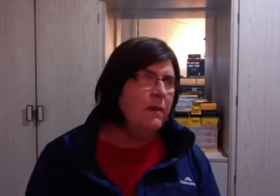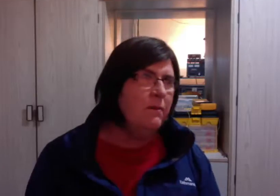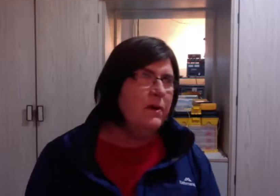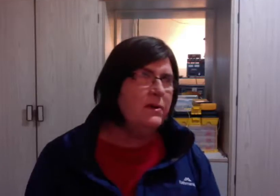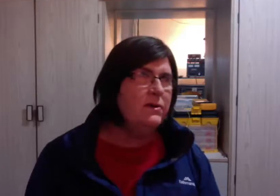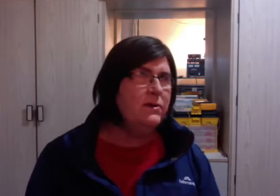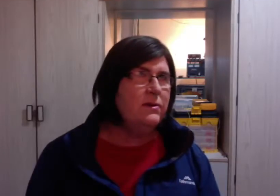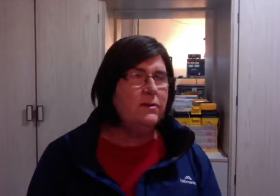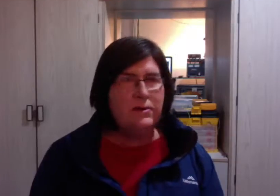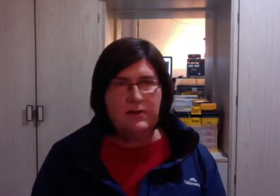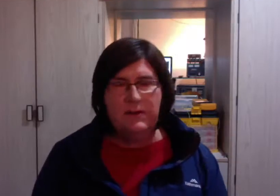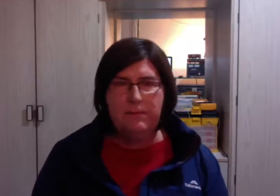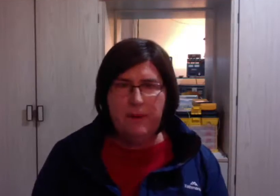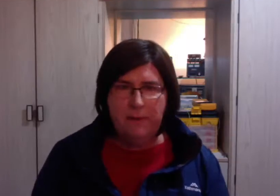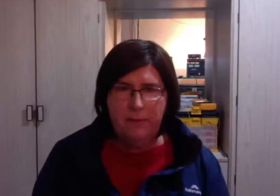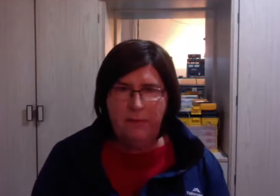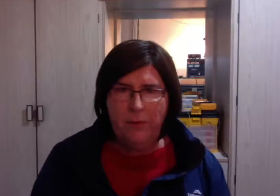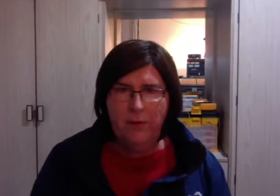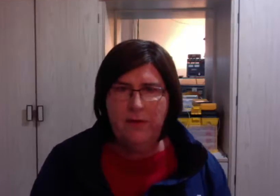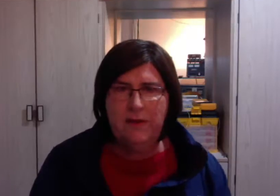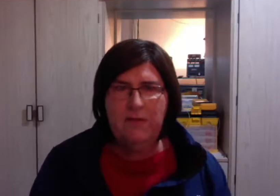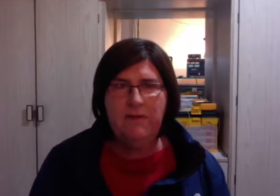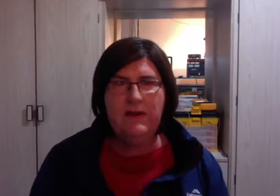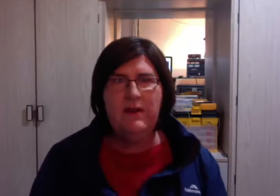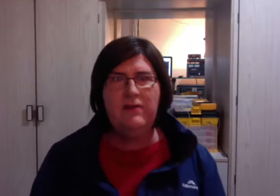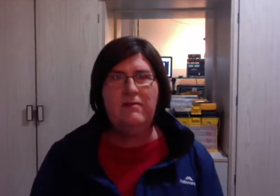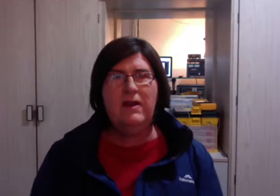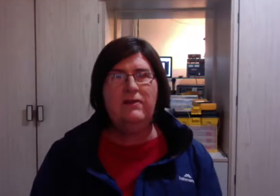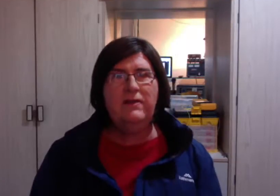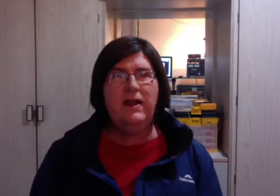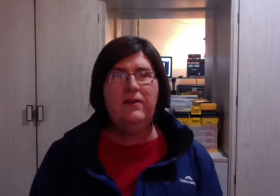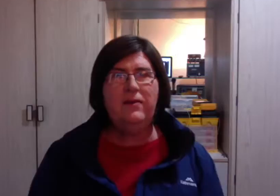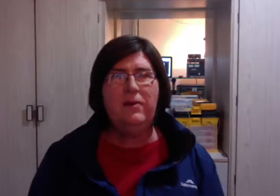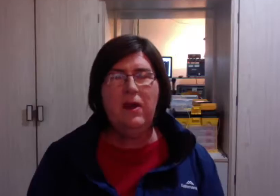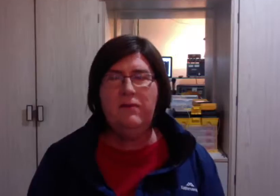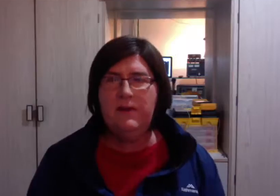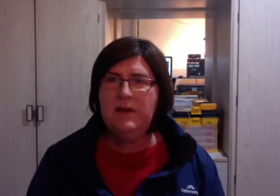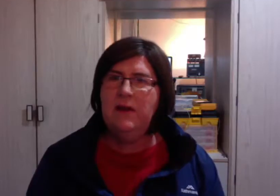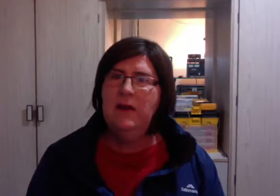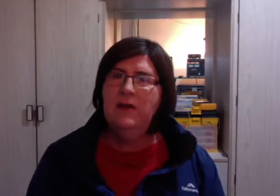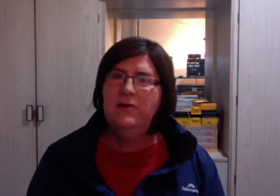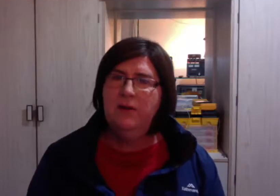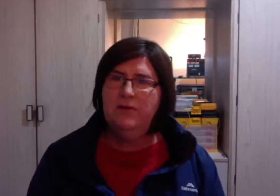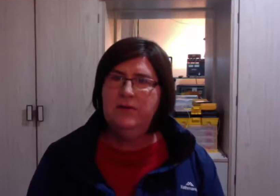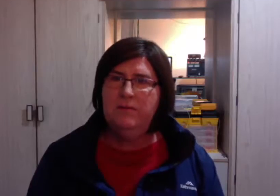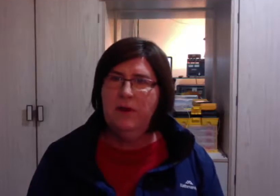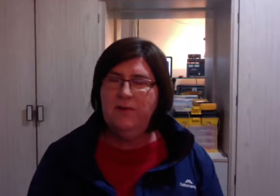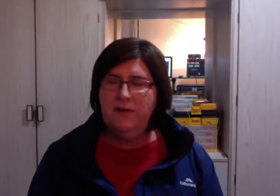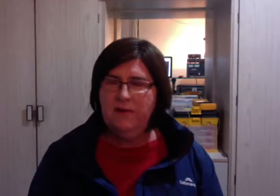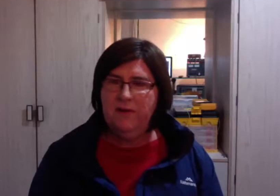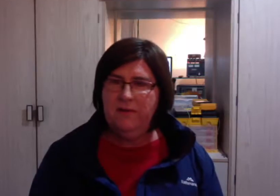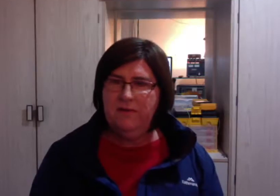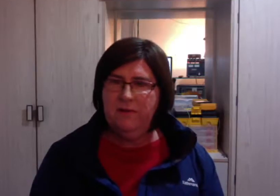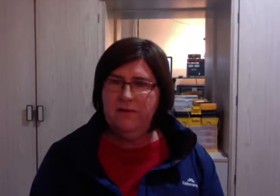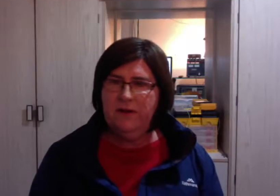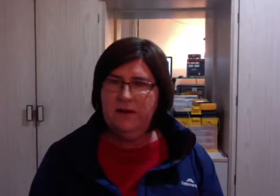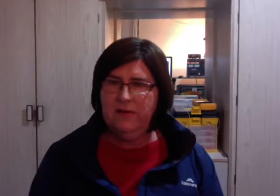memory, just a bit before the Fink Desert Race starts, so we'll hopefully dodge most of the traffic for the Fink Desert